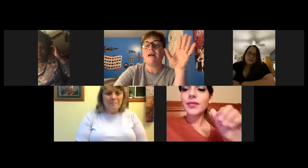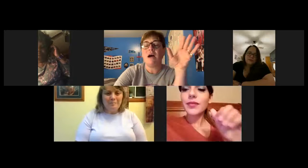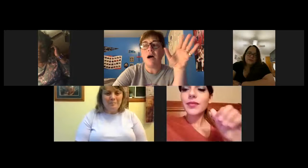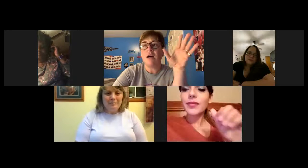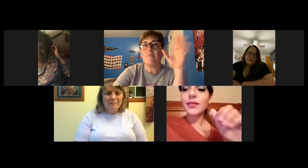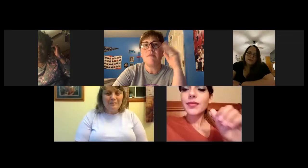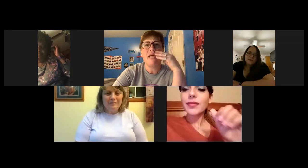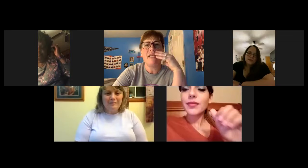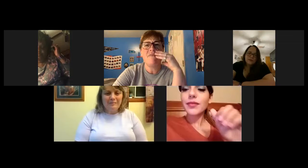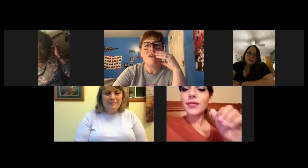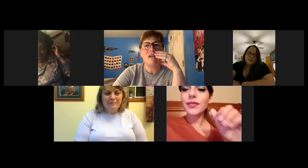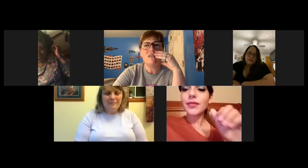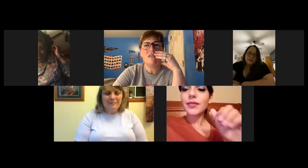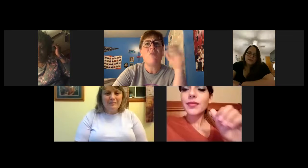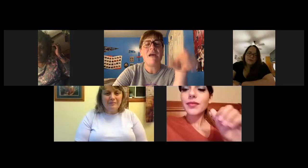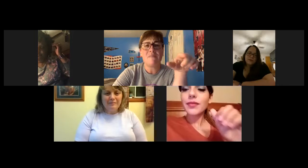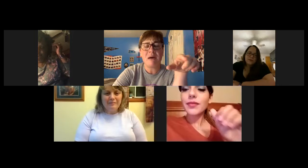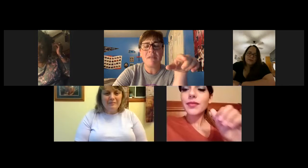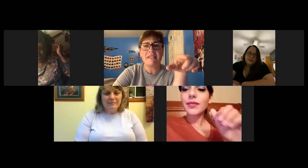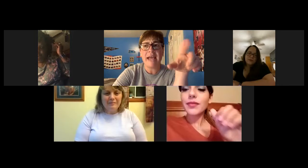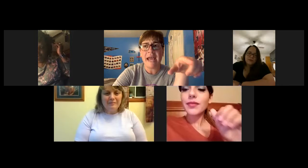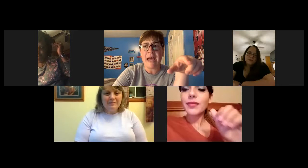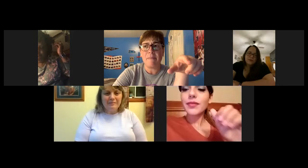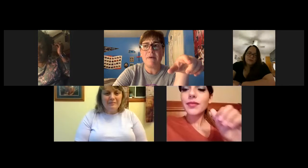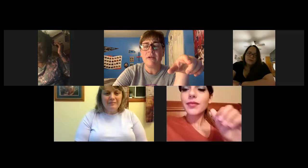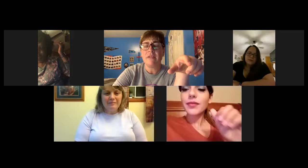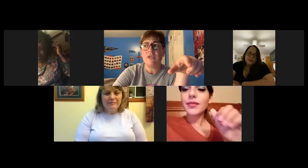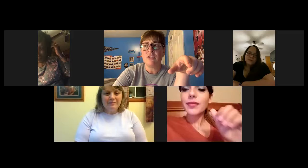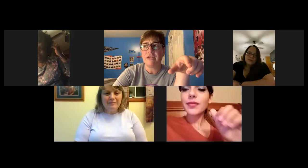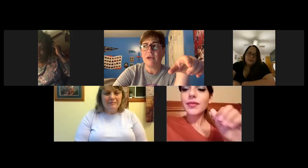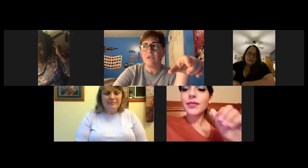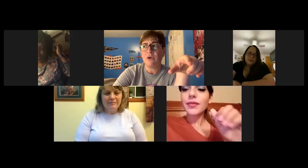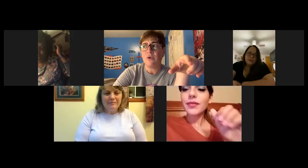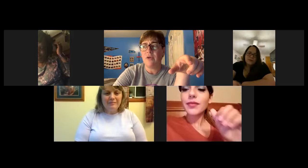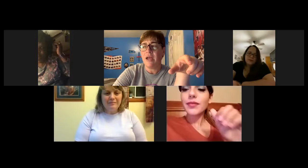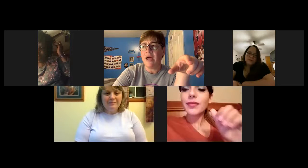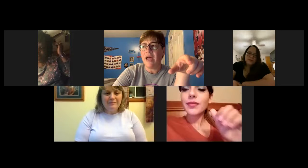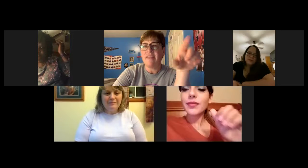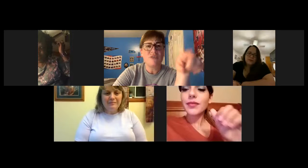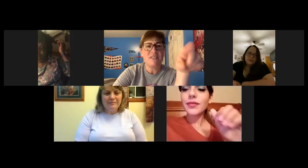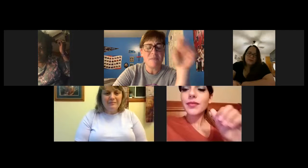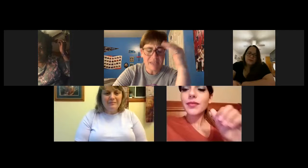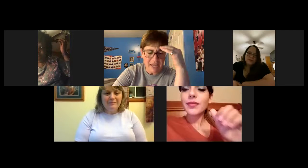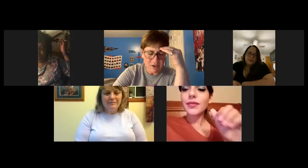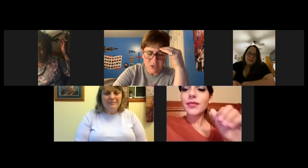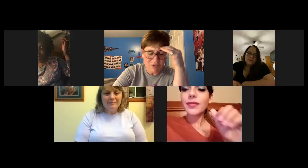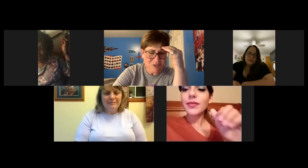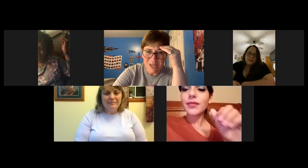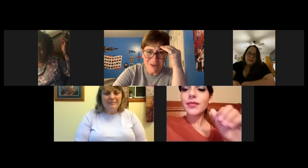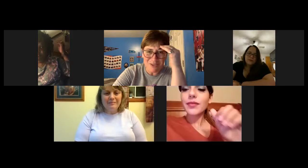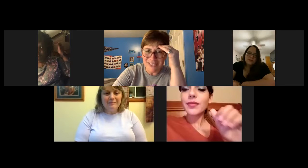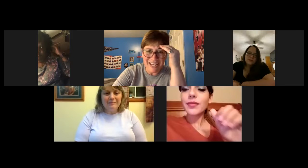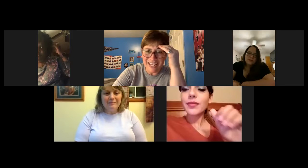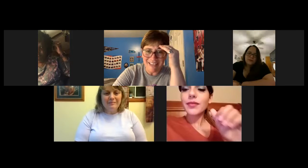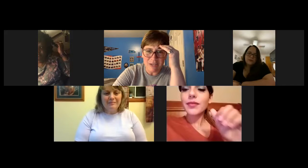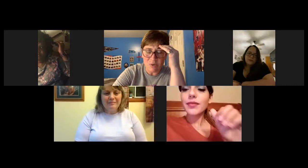website, and even we have a Mount Pleasant app that you can download. And there's something else. Oh, there's some